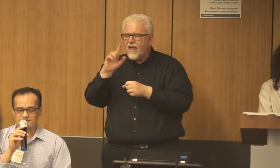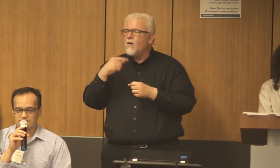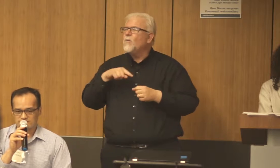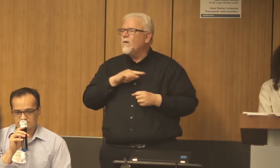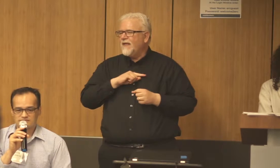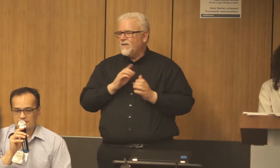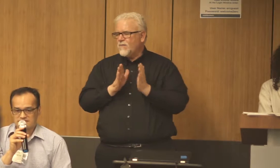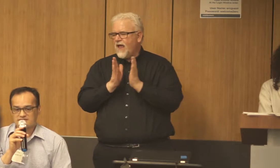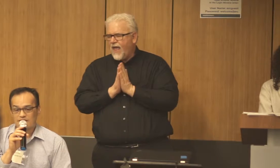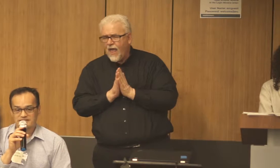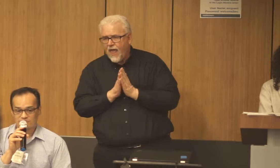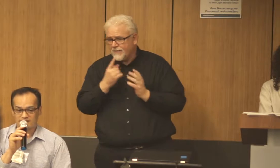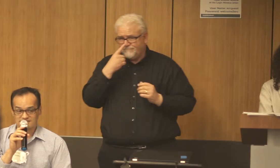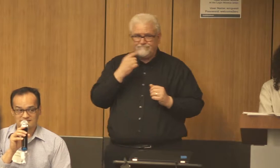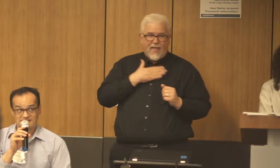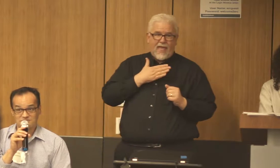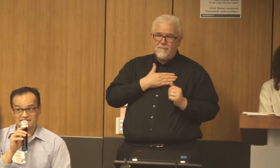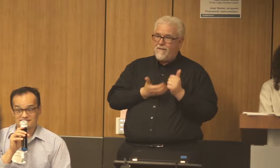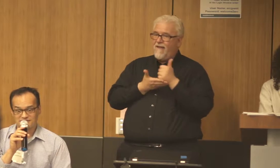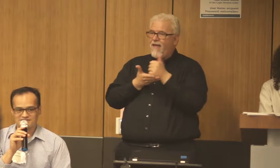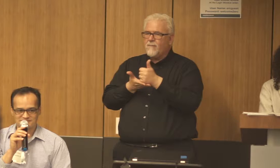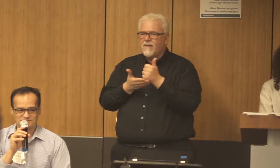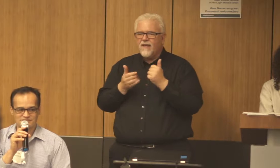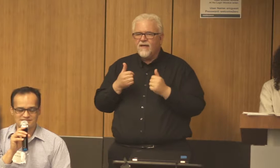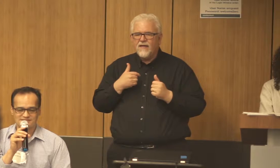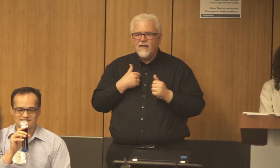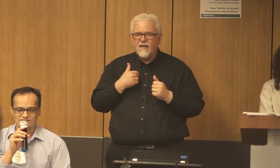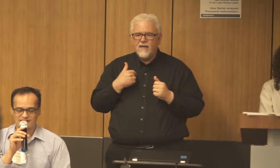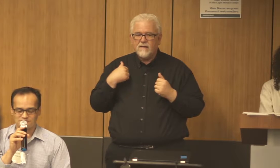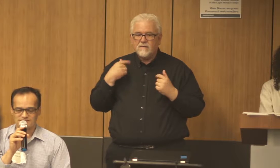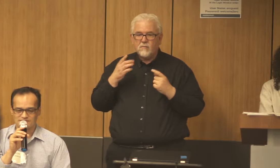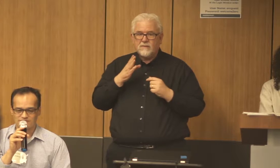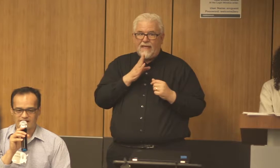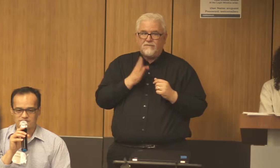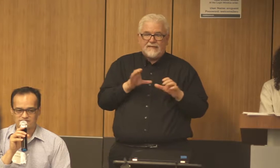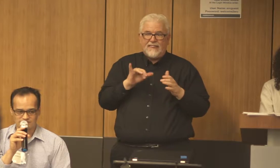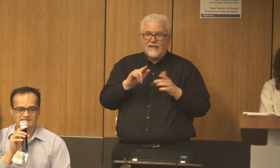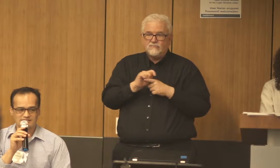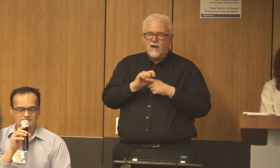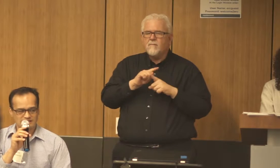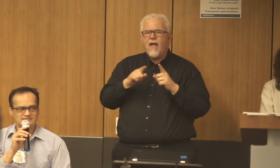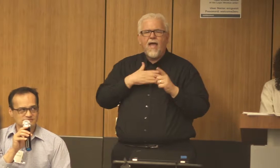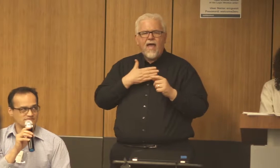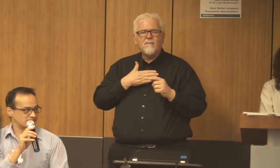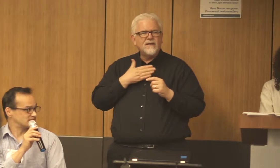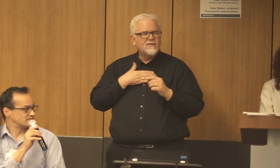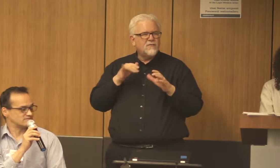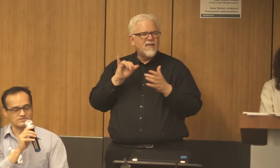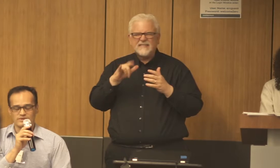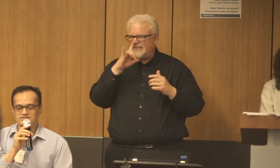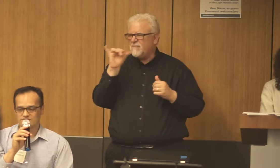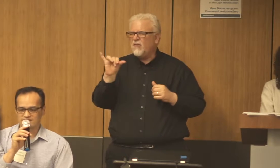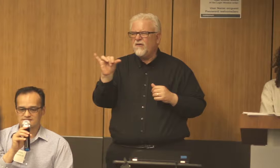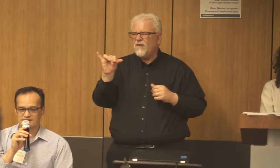asked, and we were happy to help out. It's actually a big endeavor to do this training, but we were happy to do it. So I guess it was this very